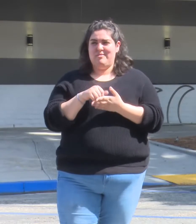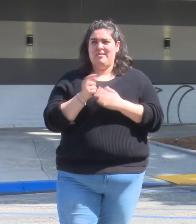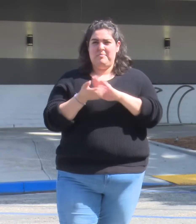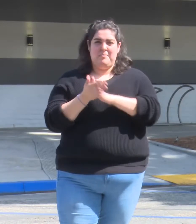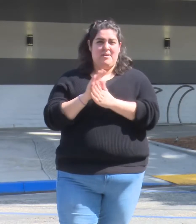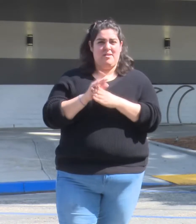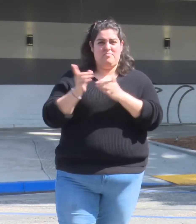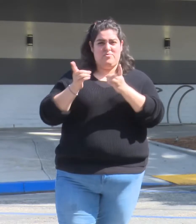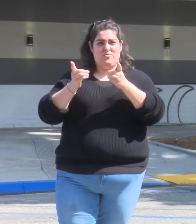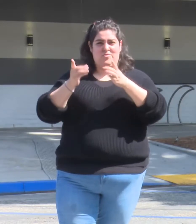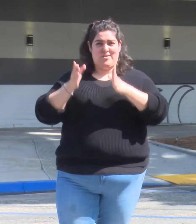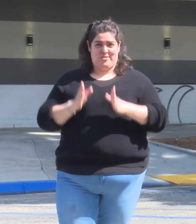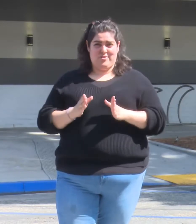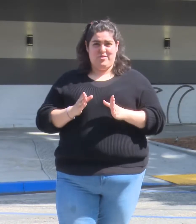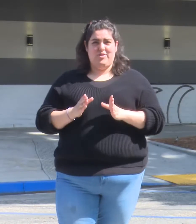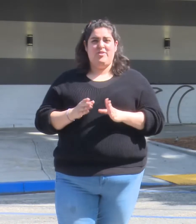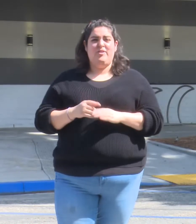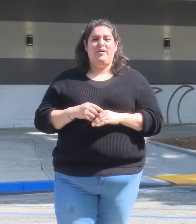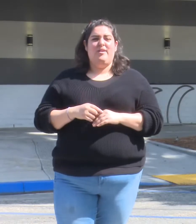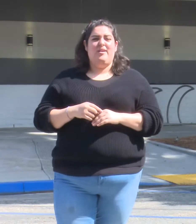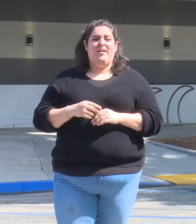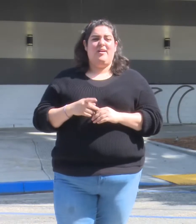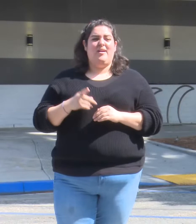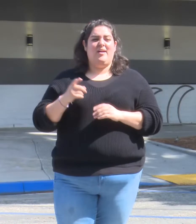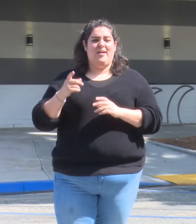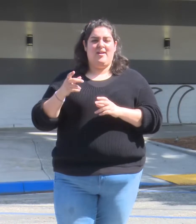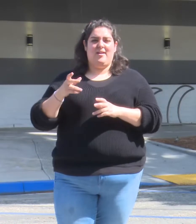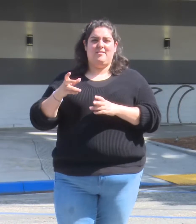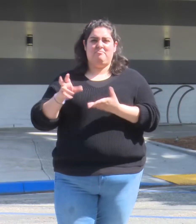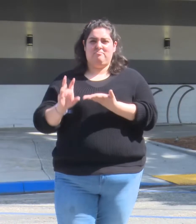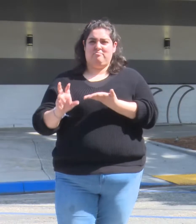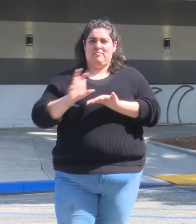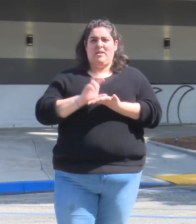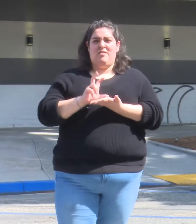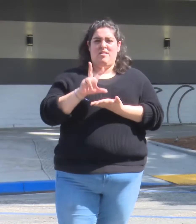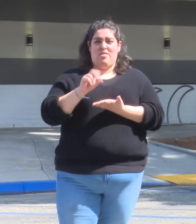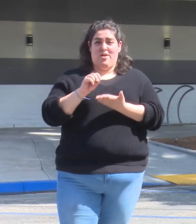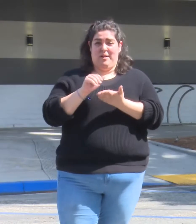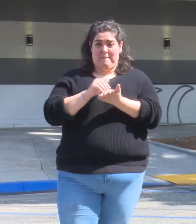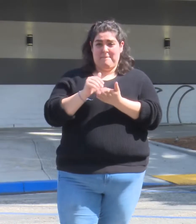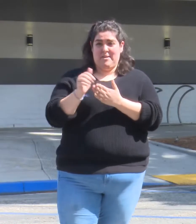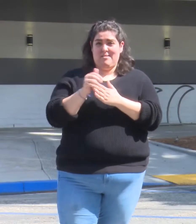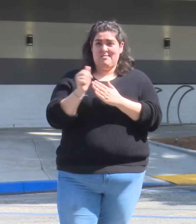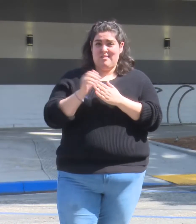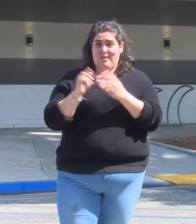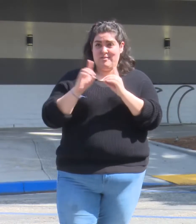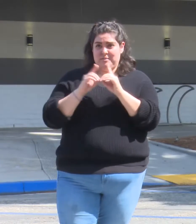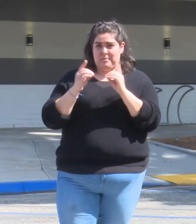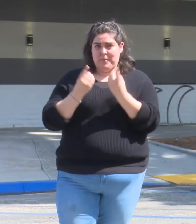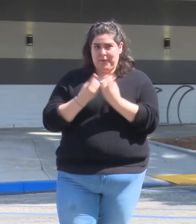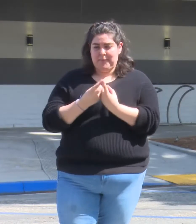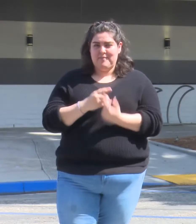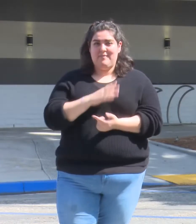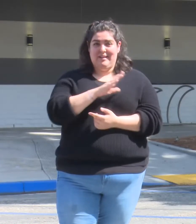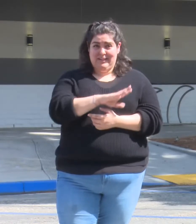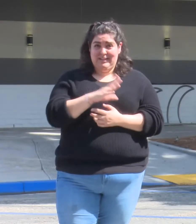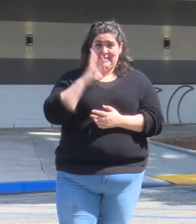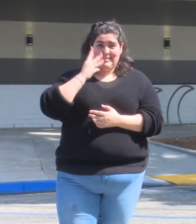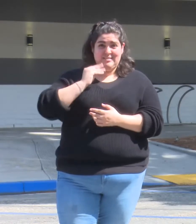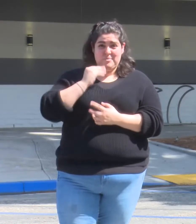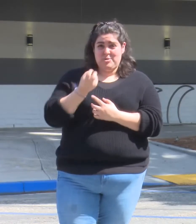he inherited a $30 million department, which over his 12 years as